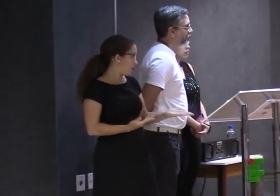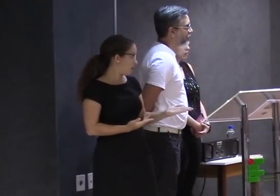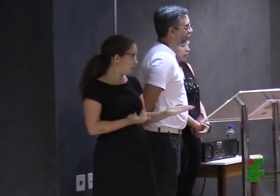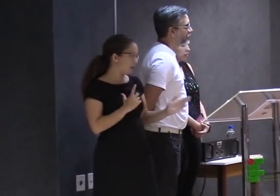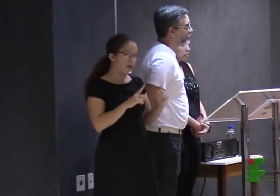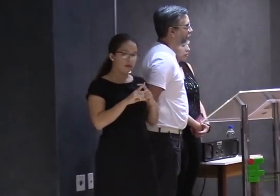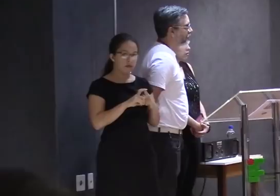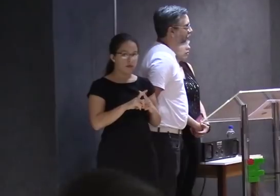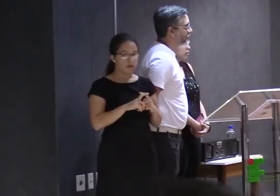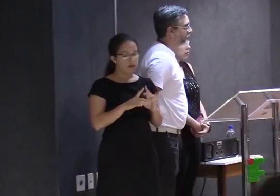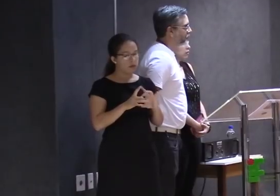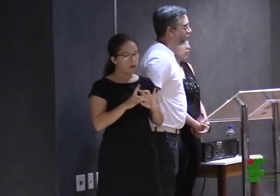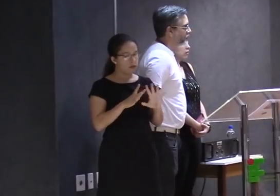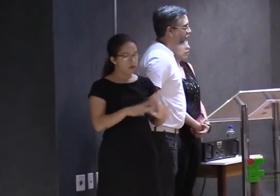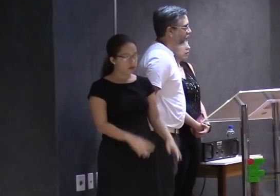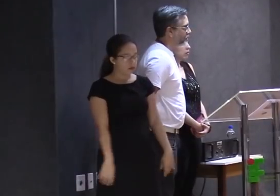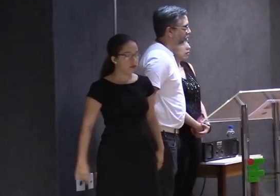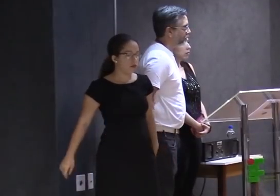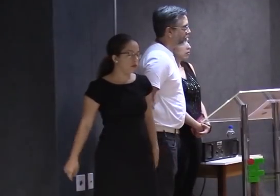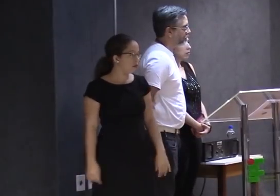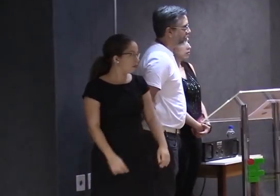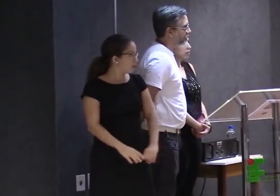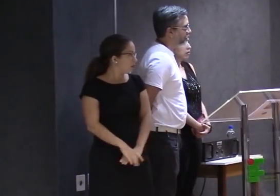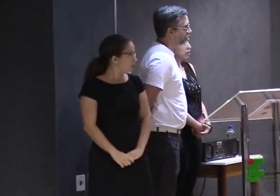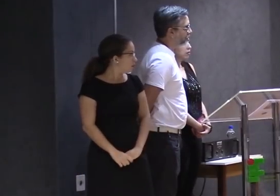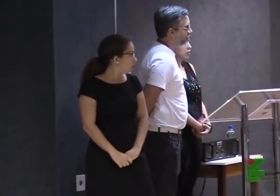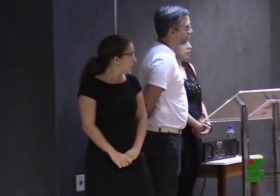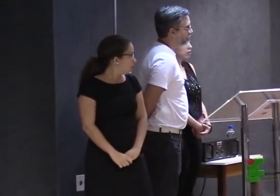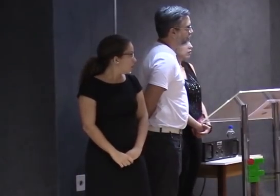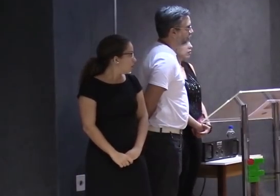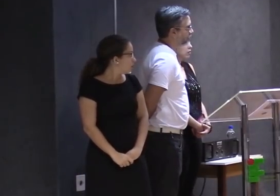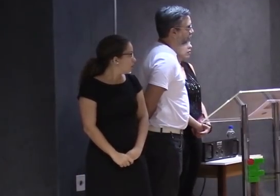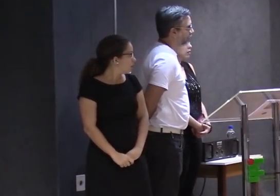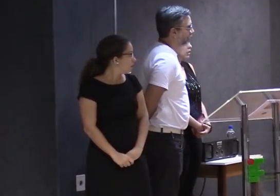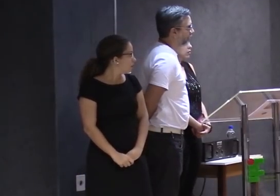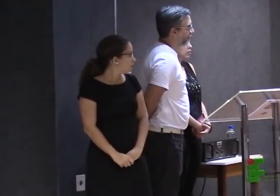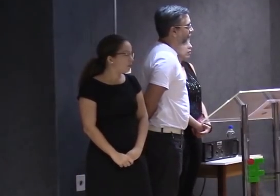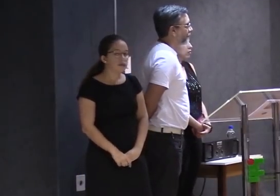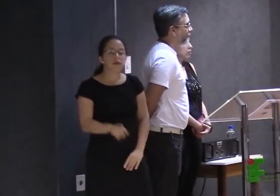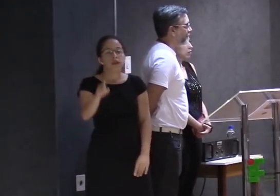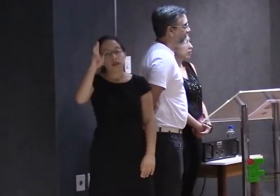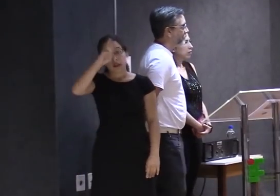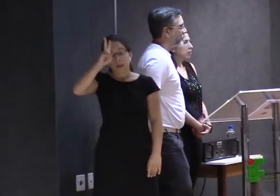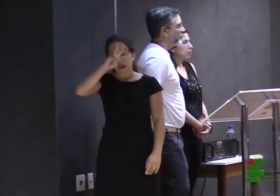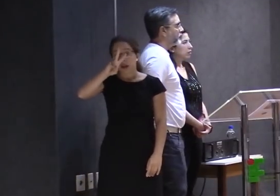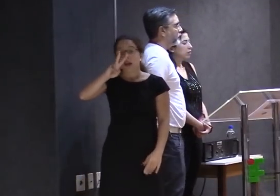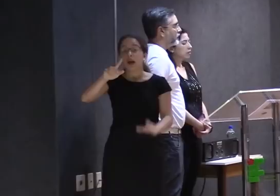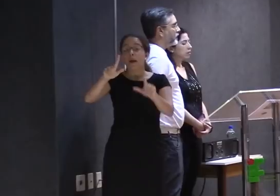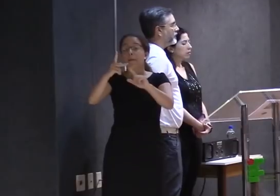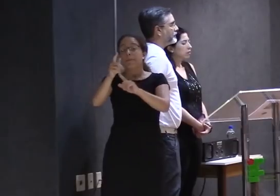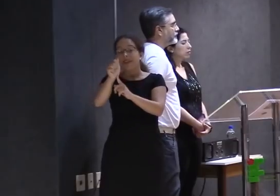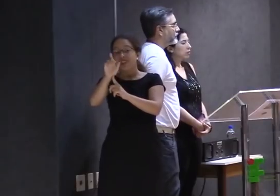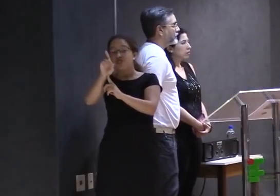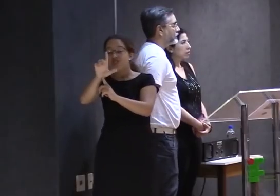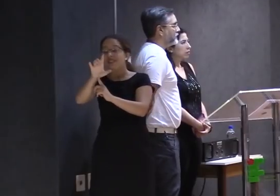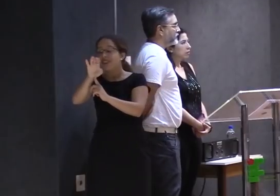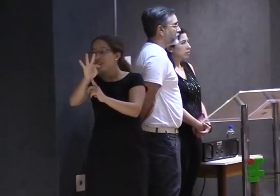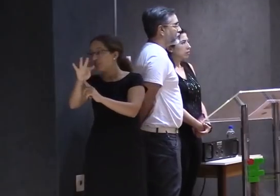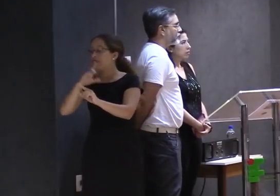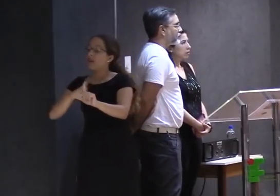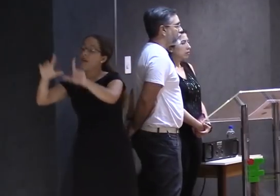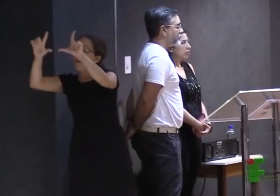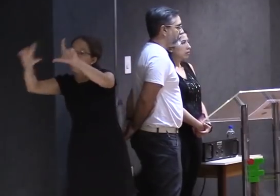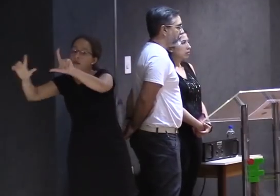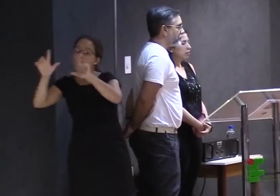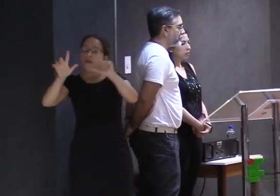código QR que tem ali. And in the Padlet you have four different columns for each of these questions. You